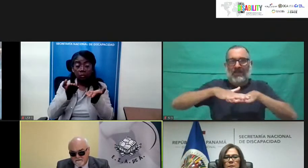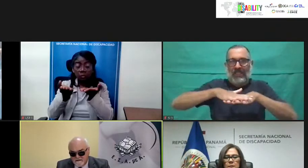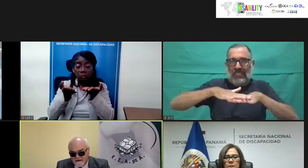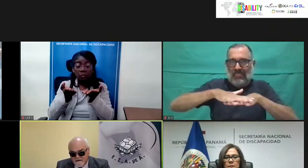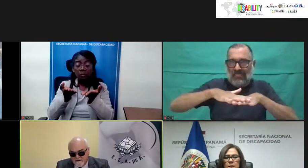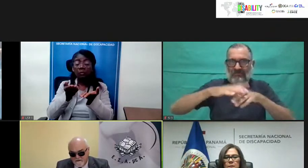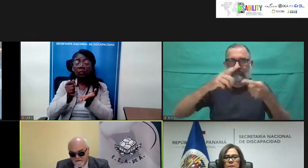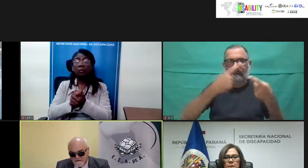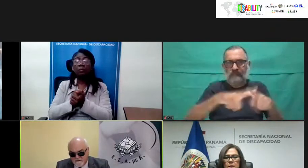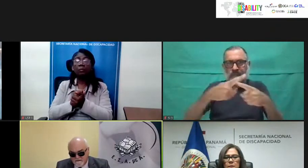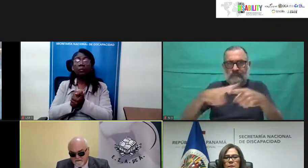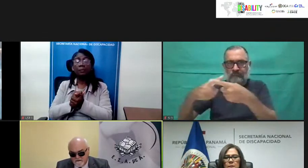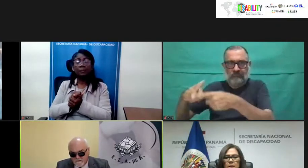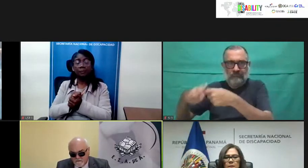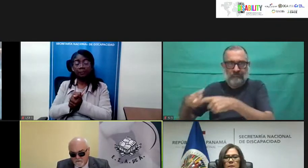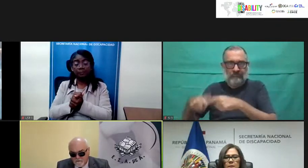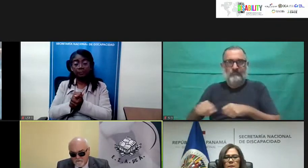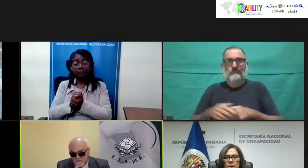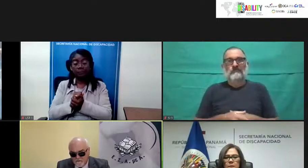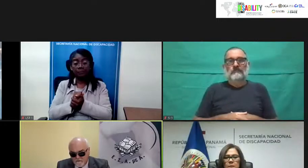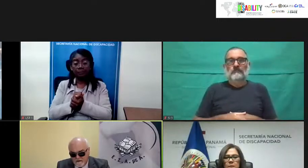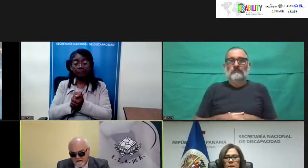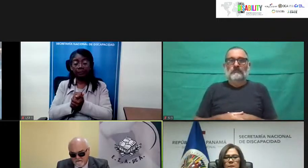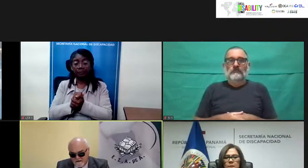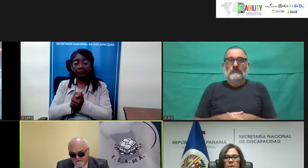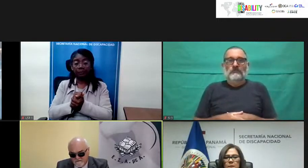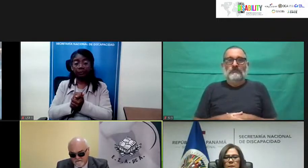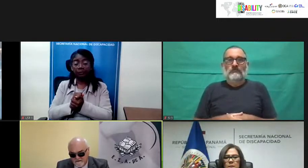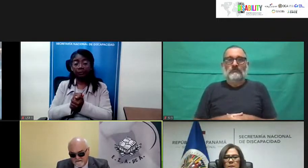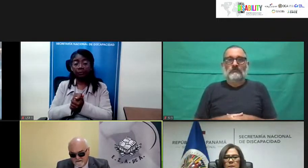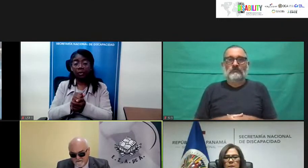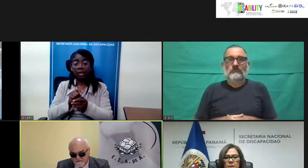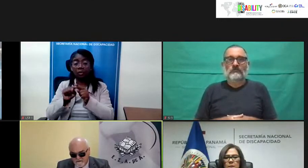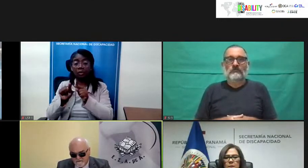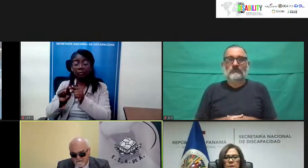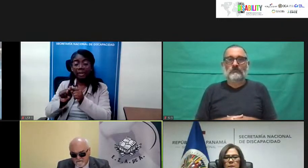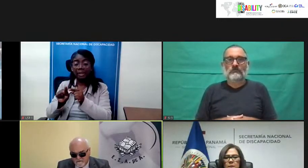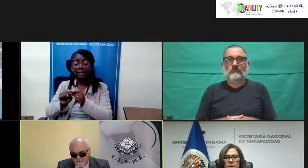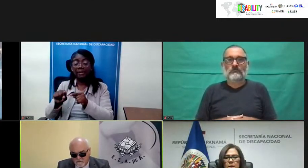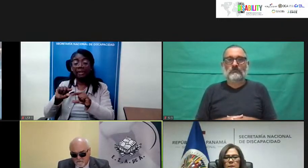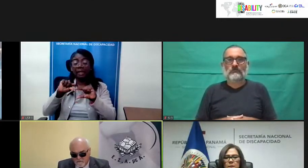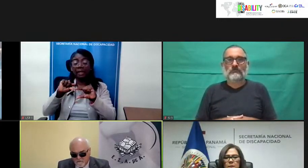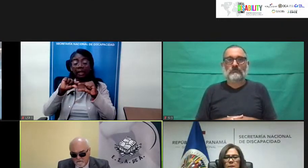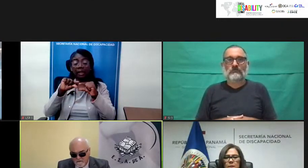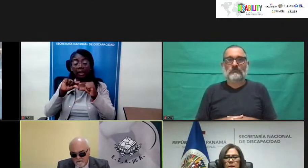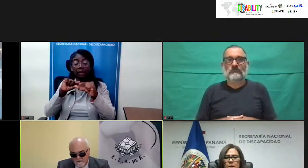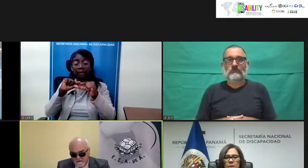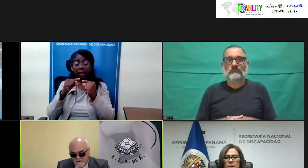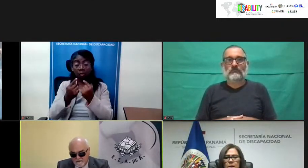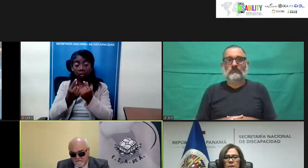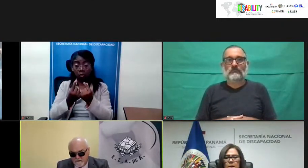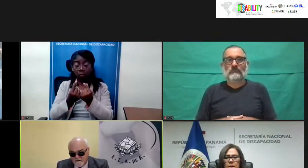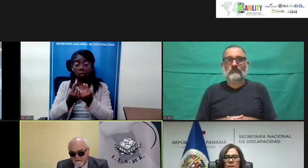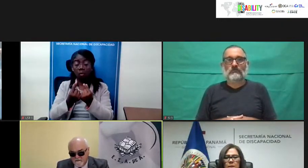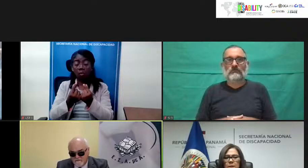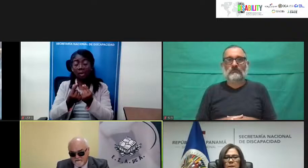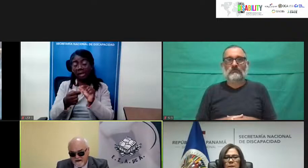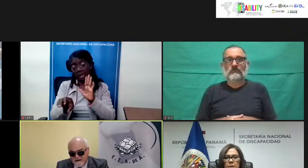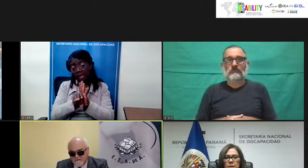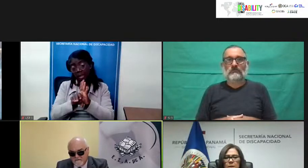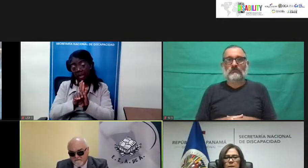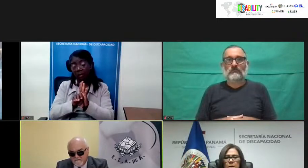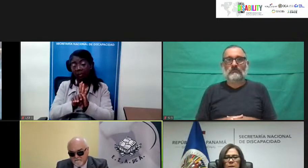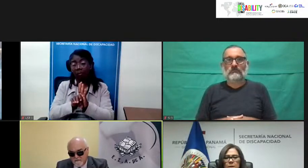underrepresented groups such as indigenous groups and will